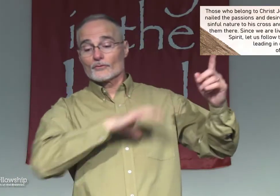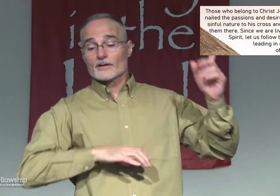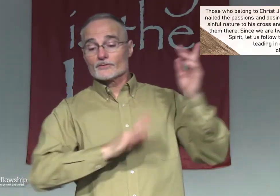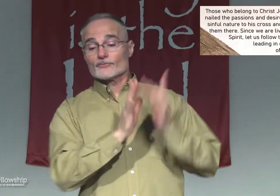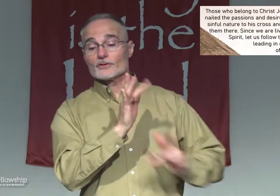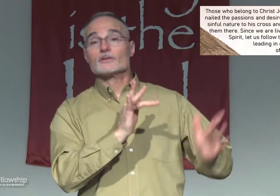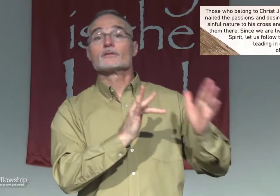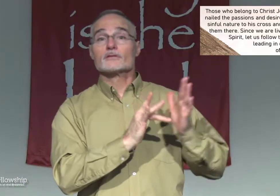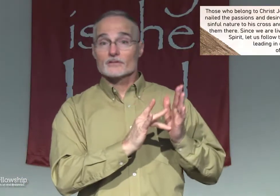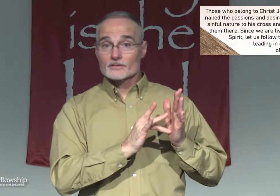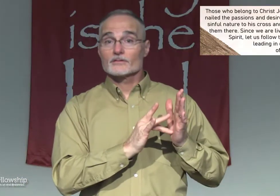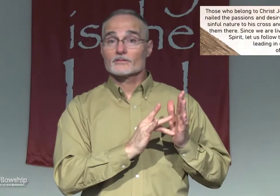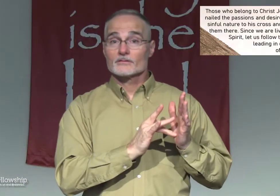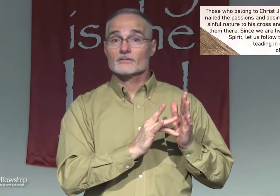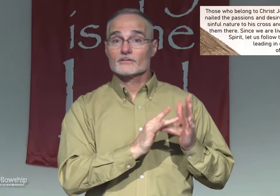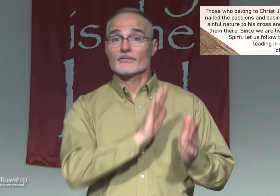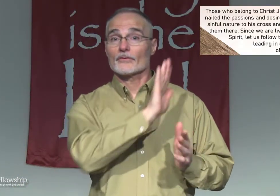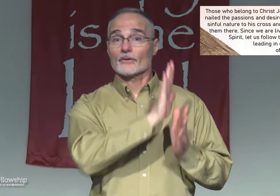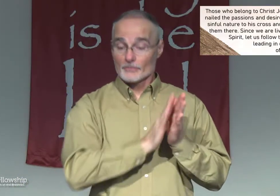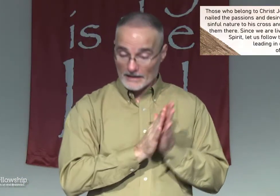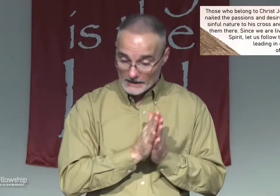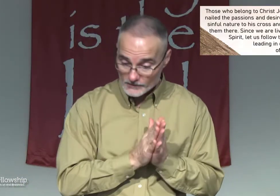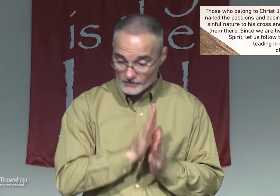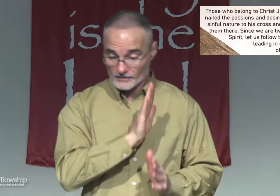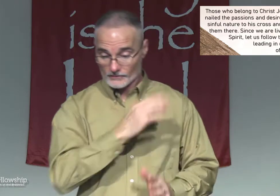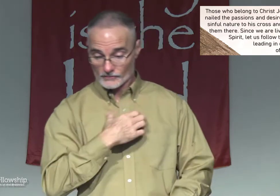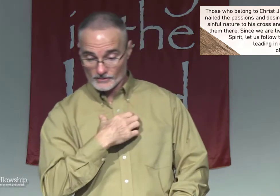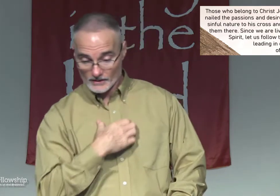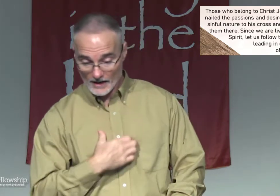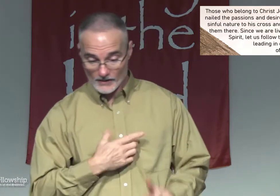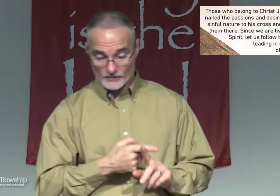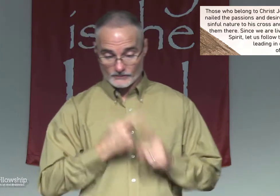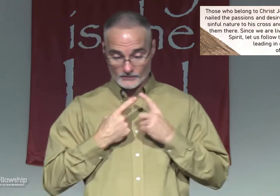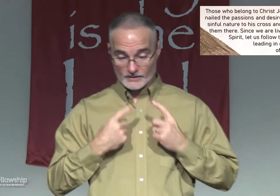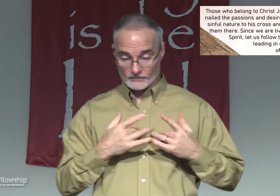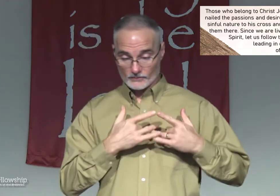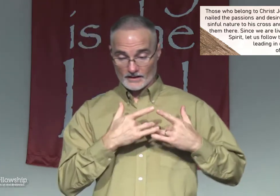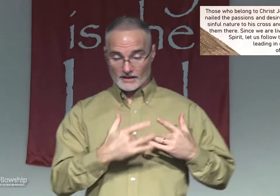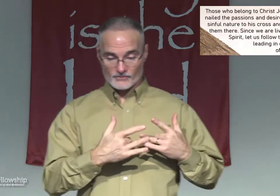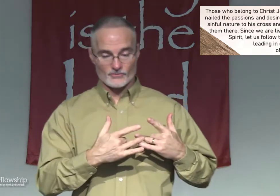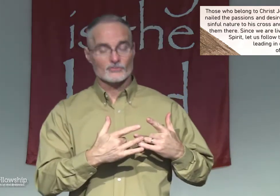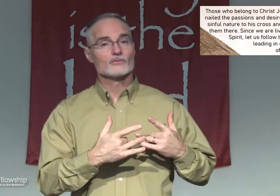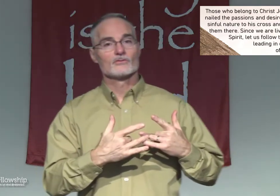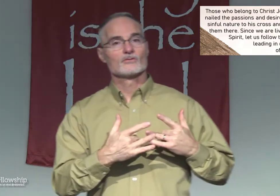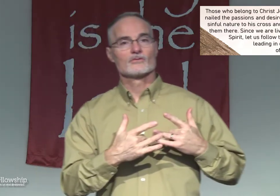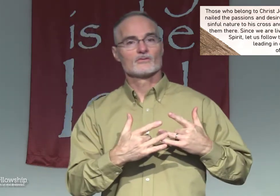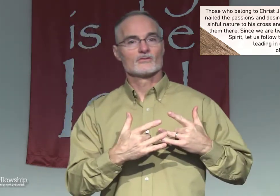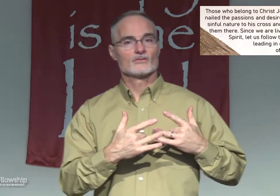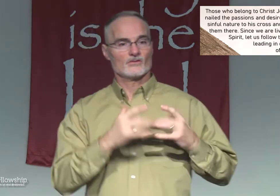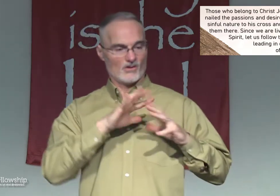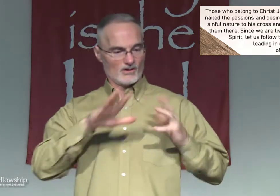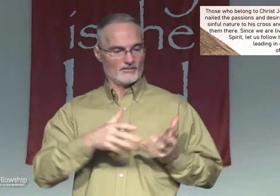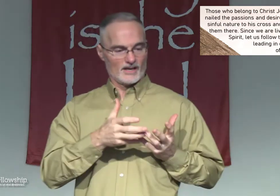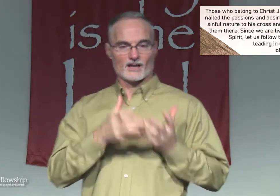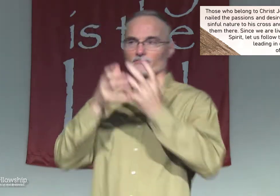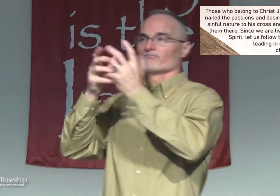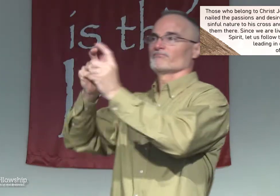25. Those who belong to Christ Jesus have nailed the passions and desires of their